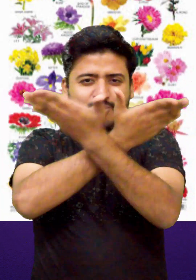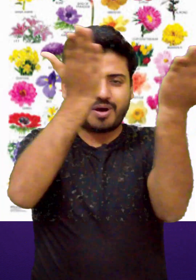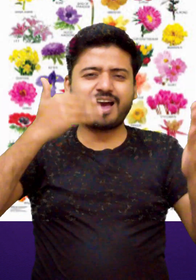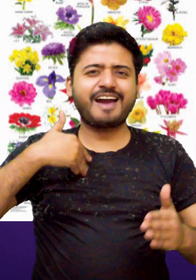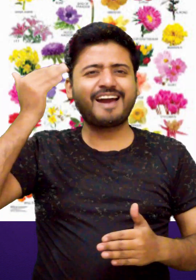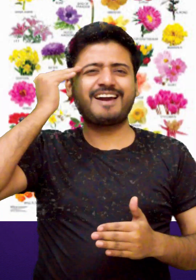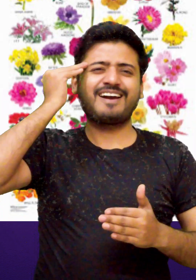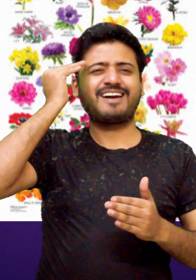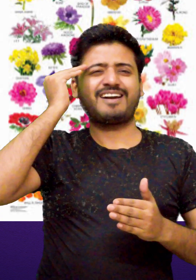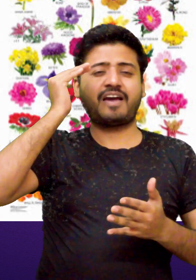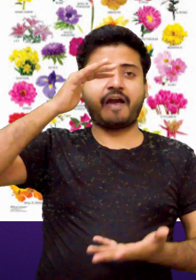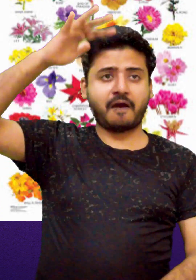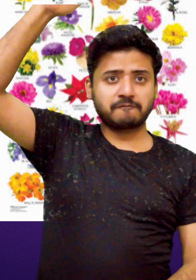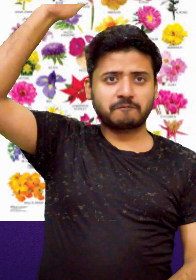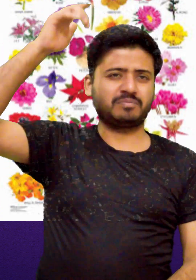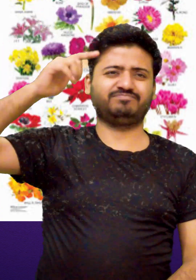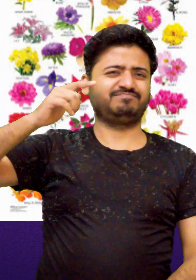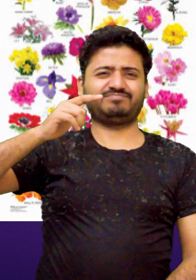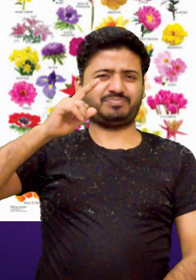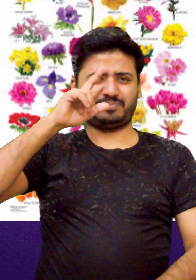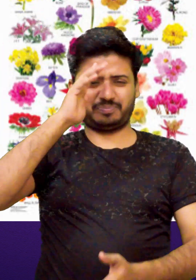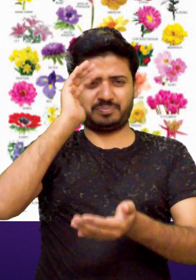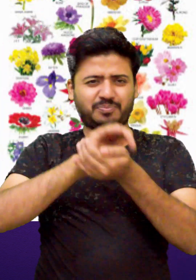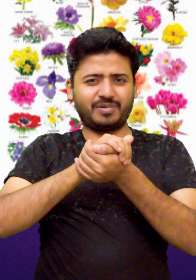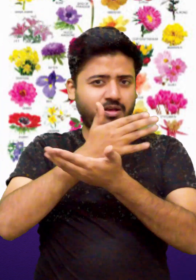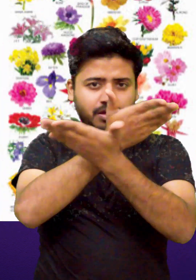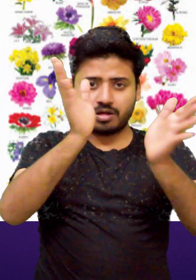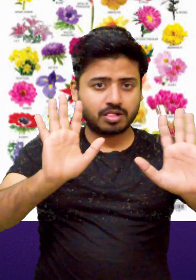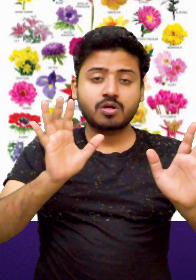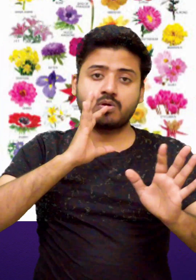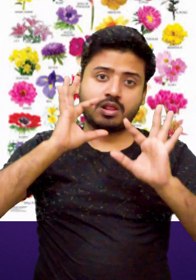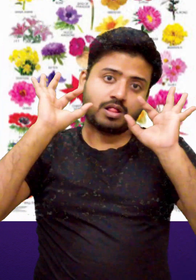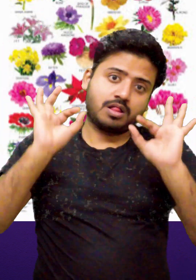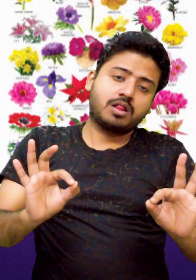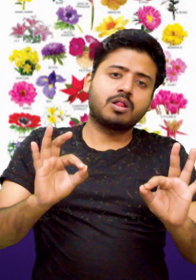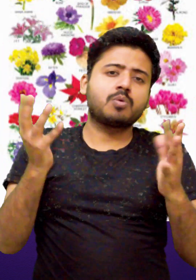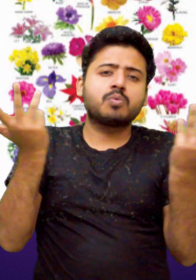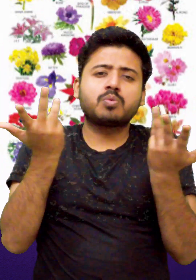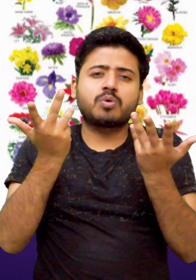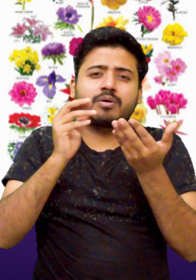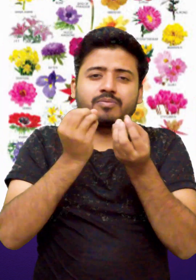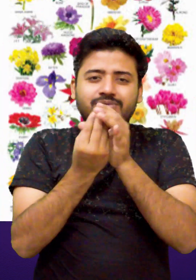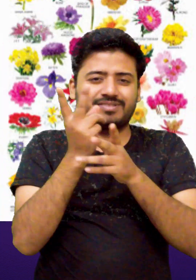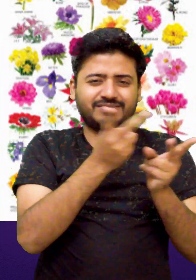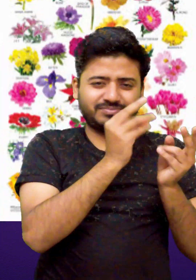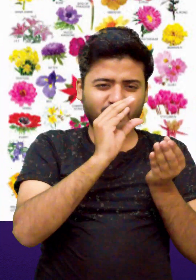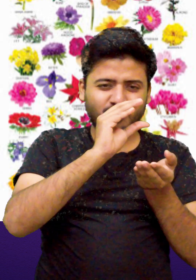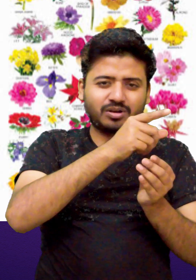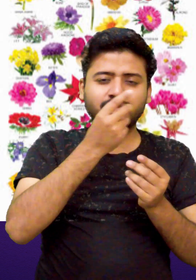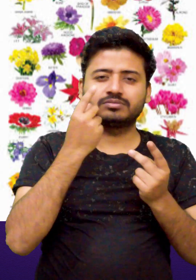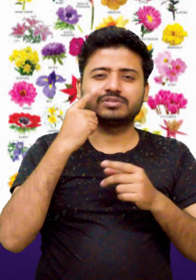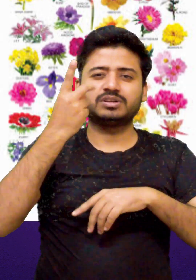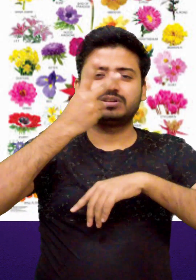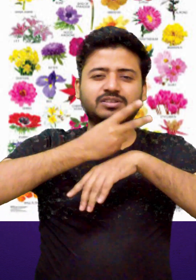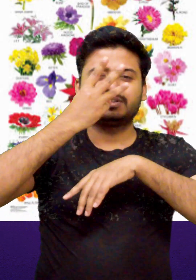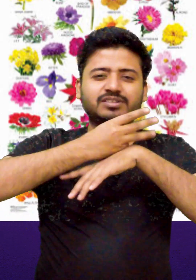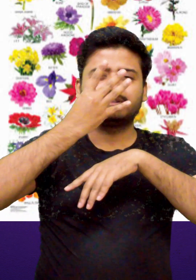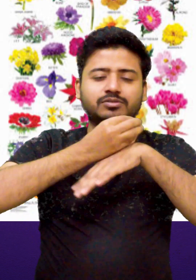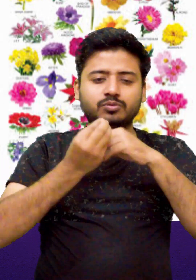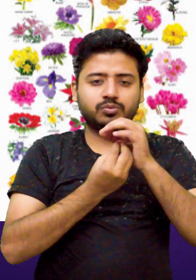years. The huge bloom, so rare that tigers spot it more often than humans, opened right in front of a team of biologists